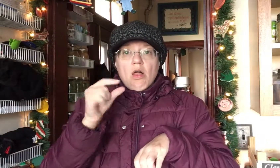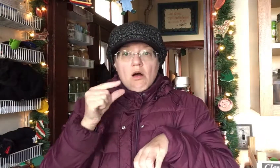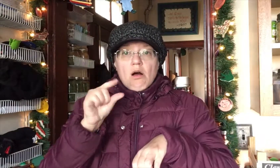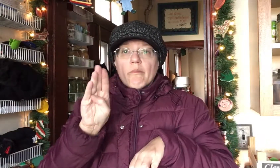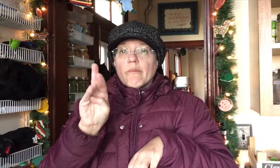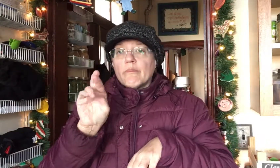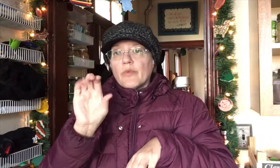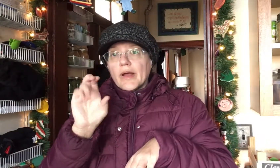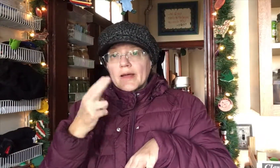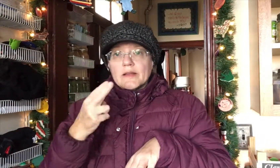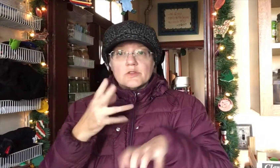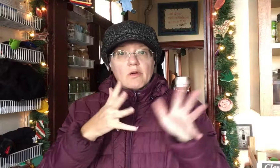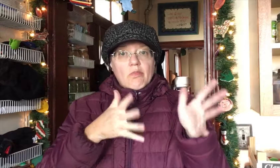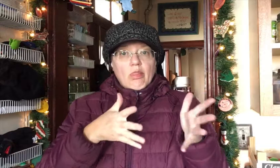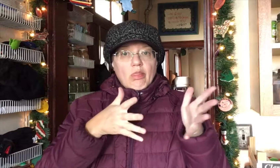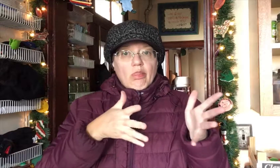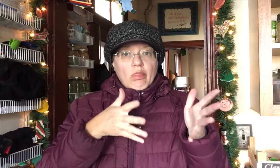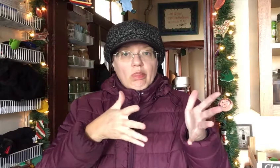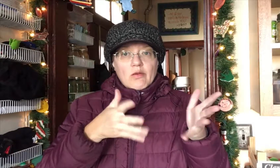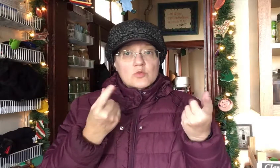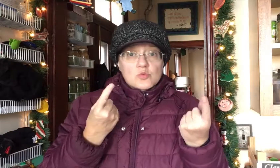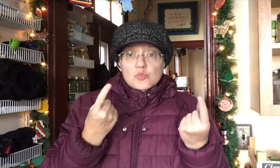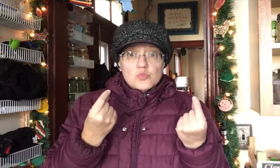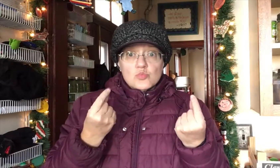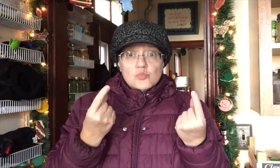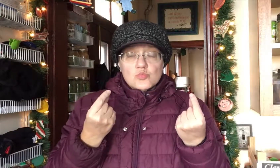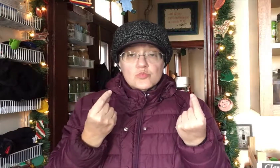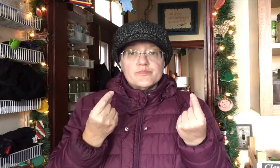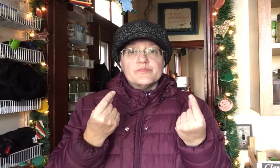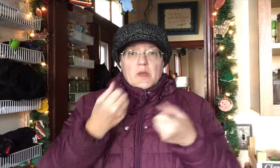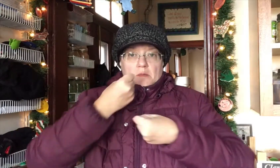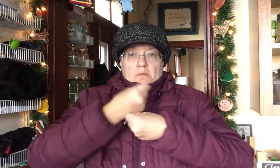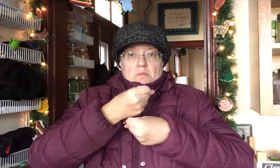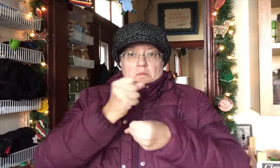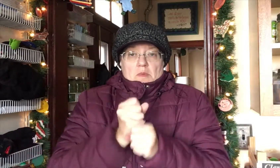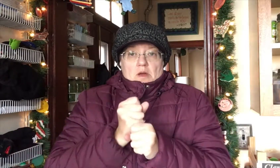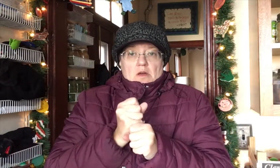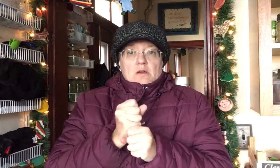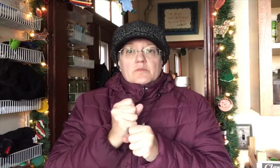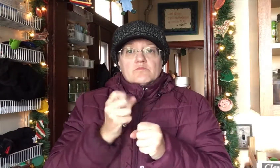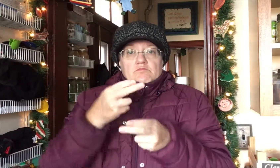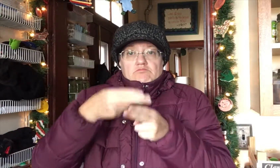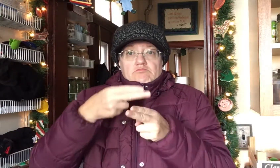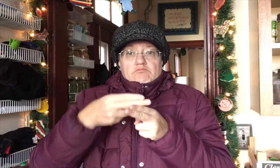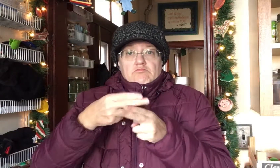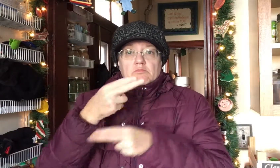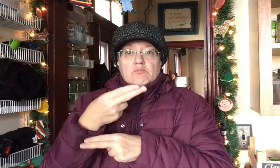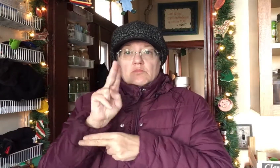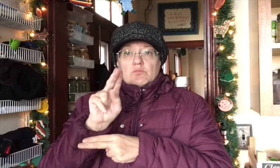got leftover wood like logs or branches laying around, you can make